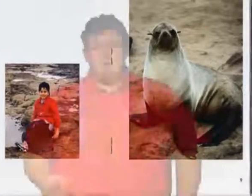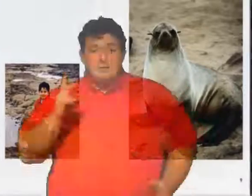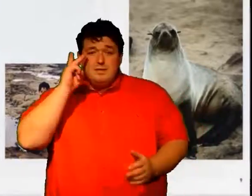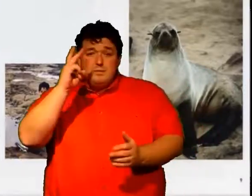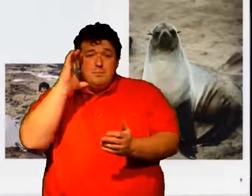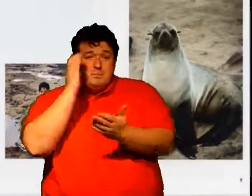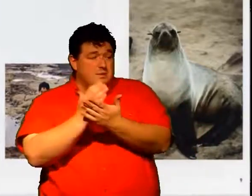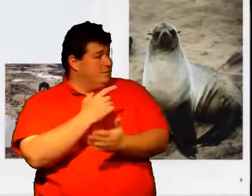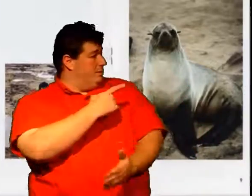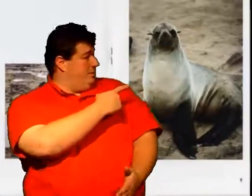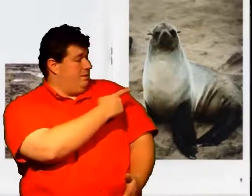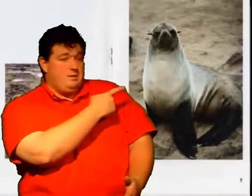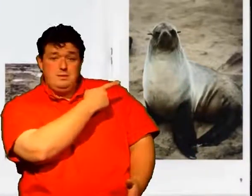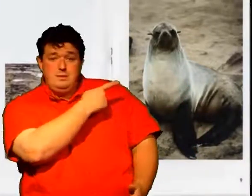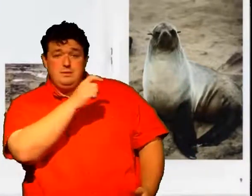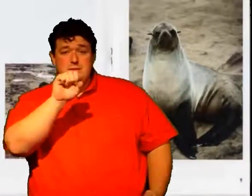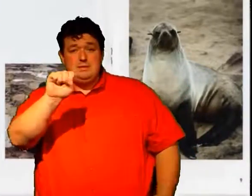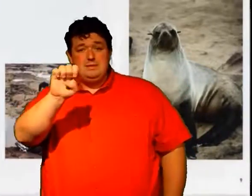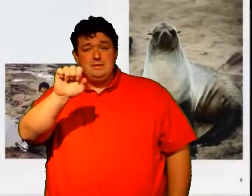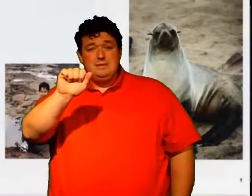The seal stays warm because it has fat.